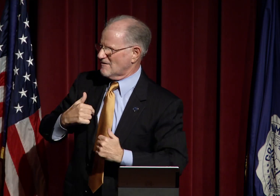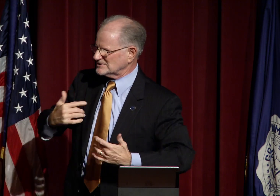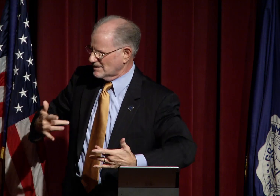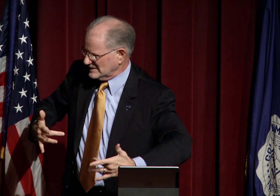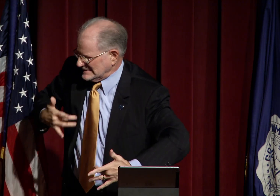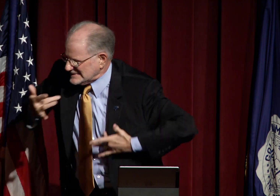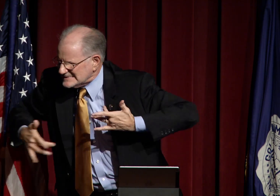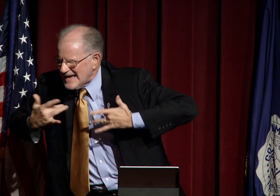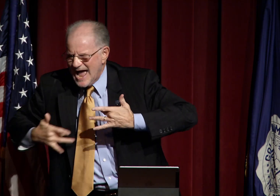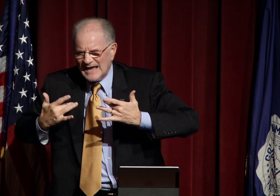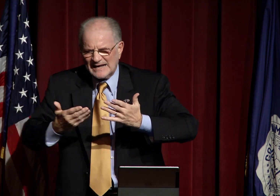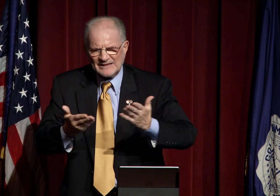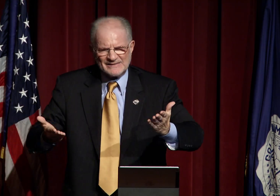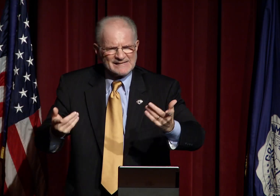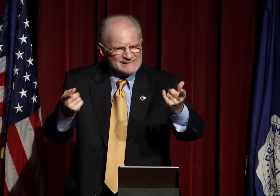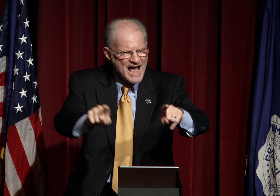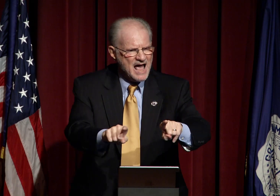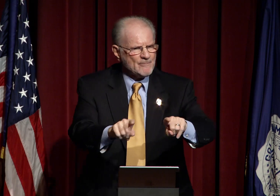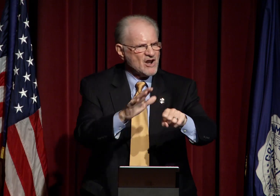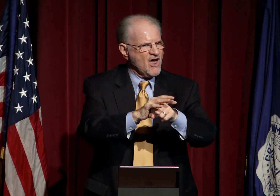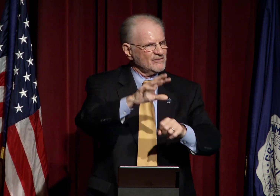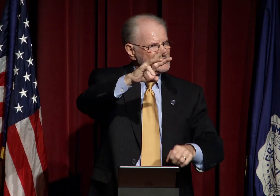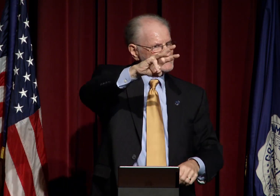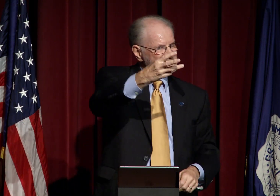As we speak to this future, I must also share some